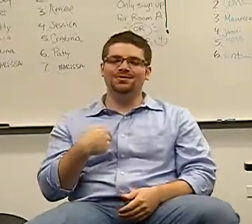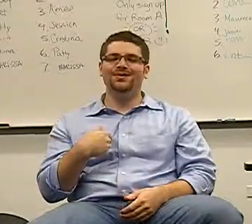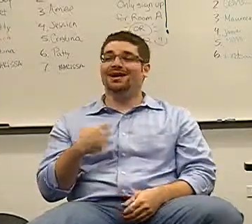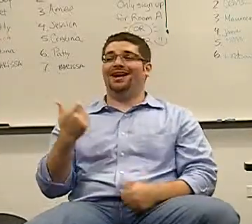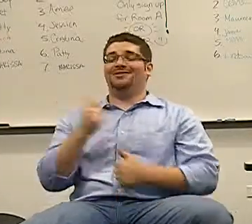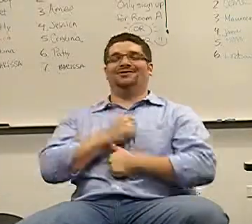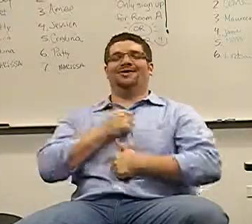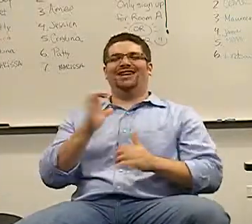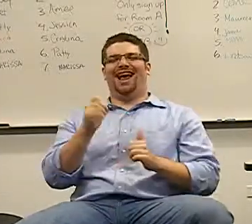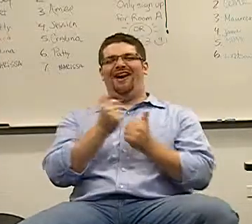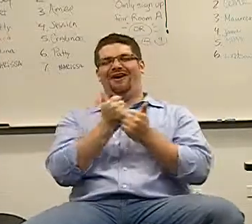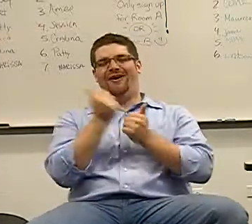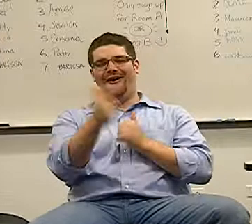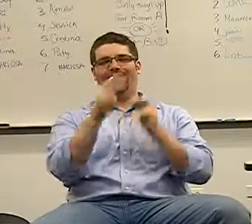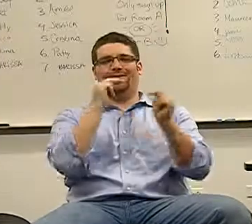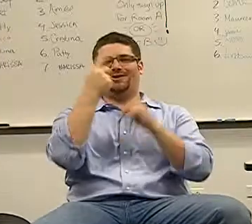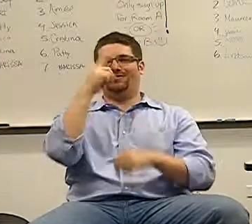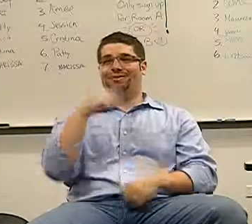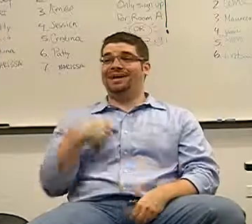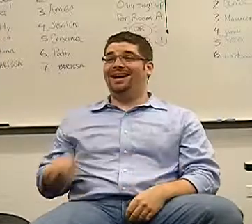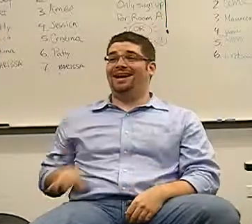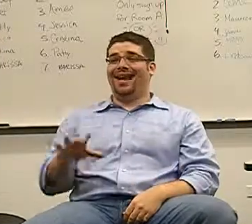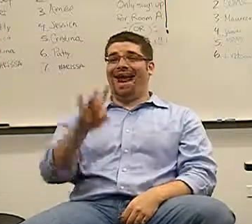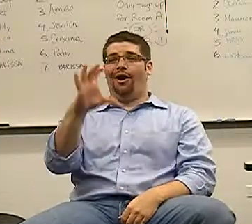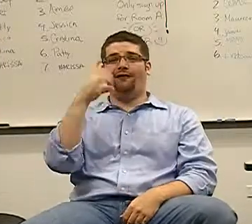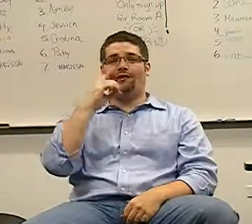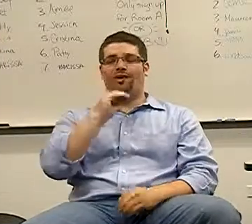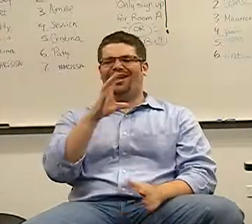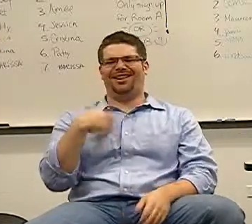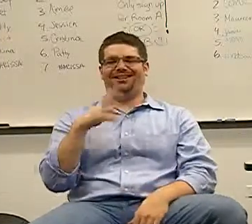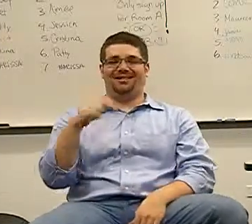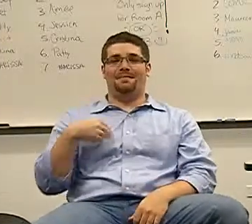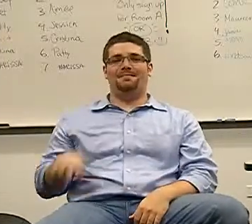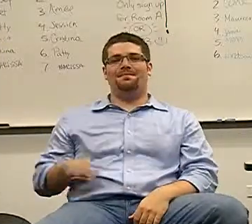So I decided to buy 2 using what the soldier had told me.